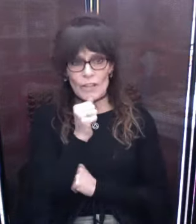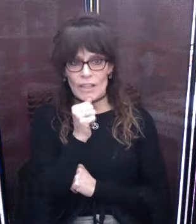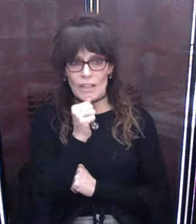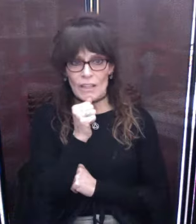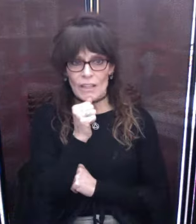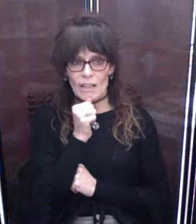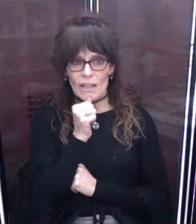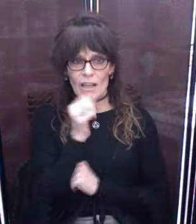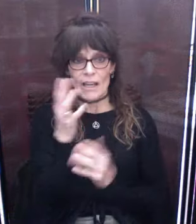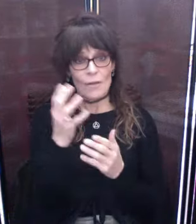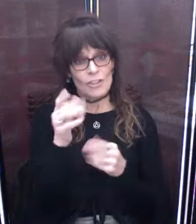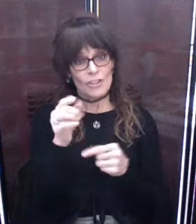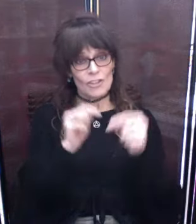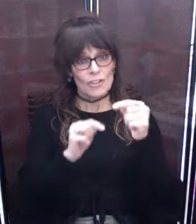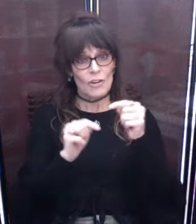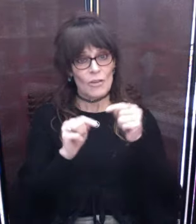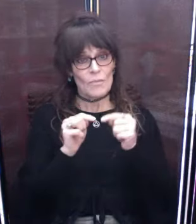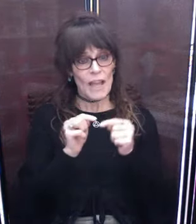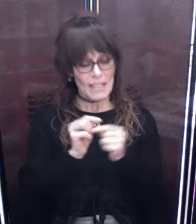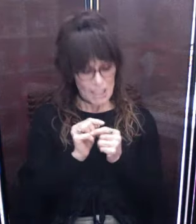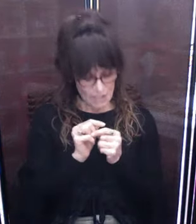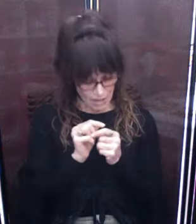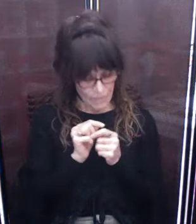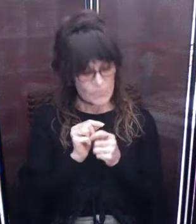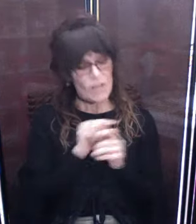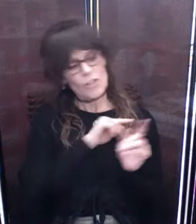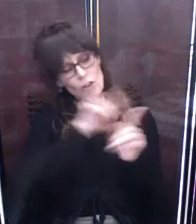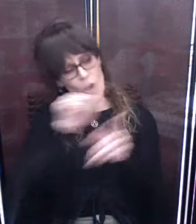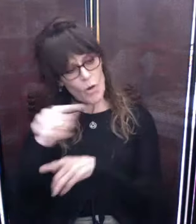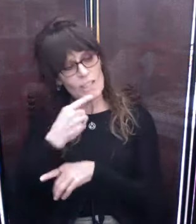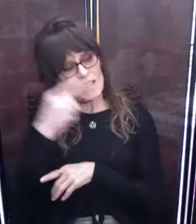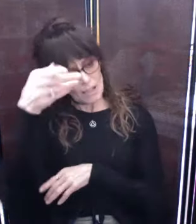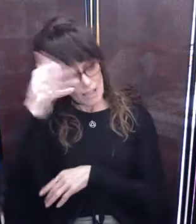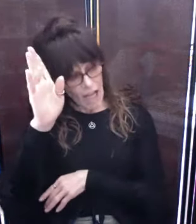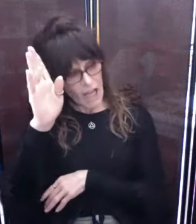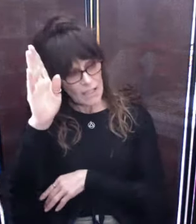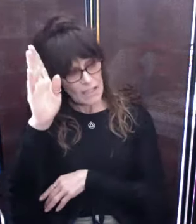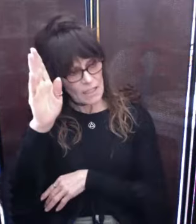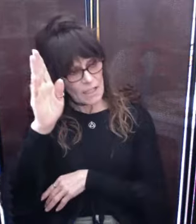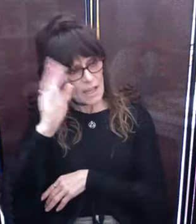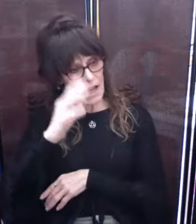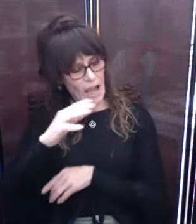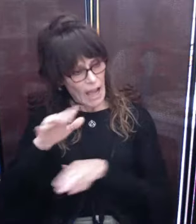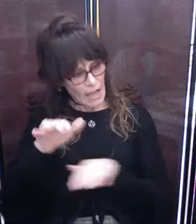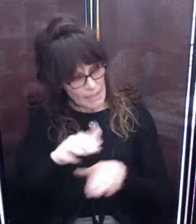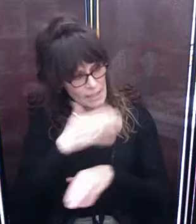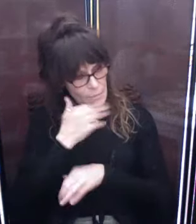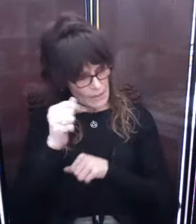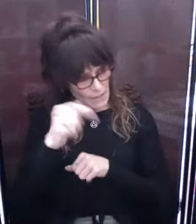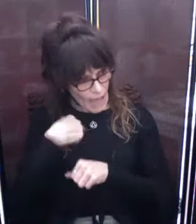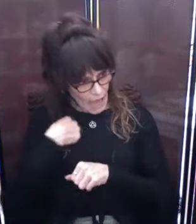you to go back in there, St. Peter, and I want you to just tell the big guy, I did the best I could. I tried everything to make it work,